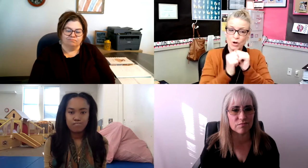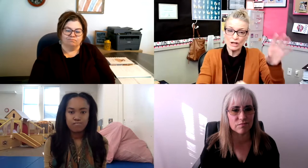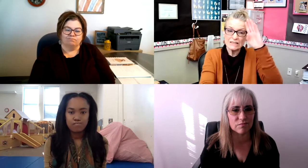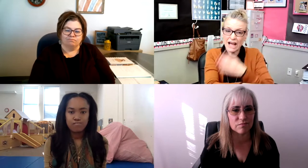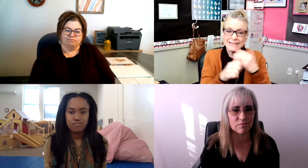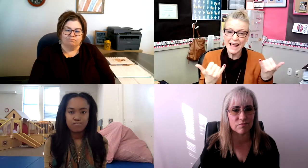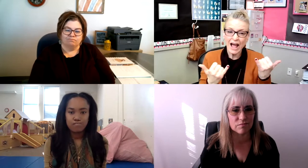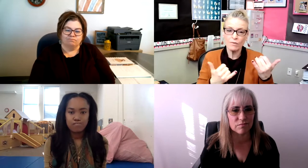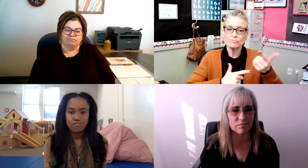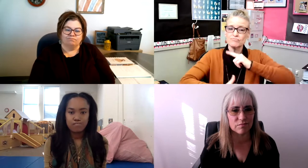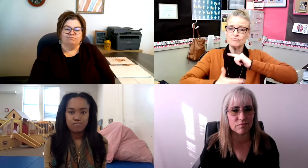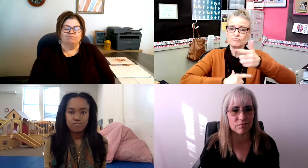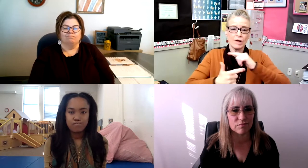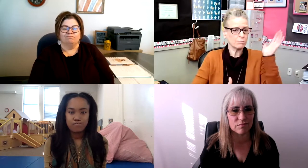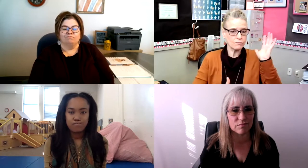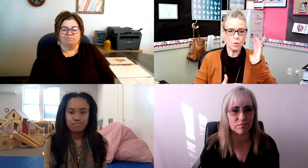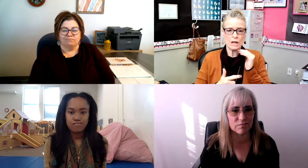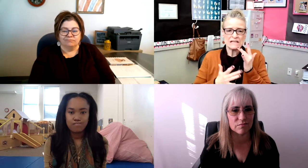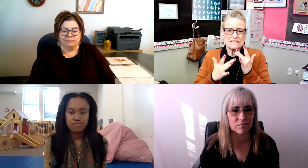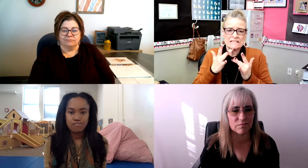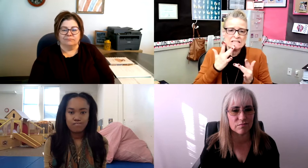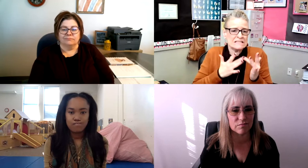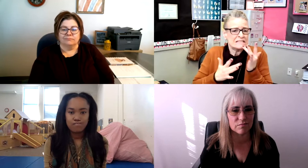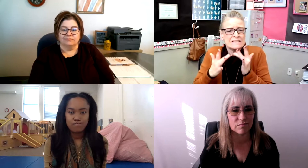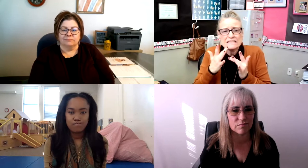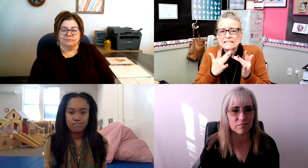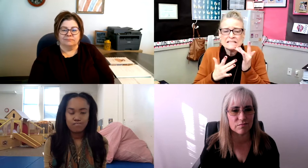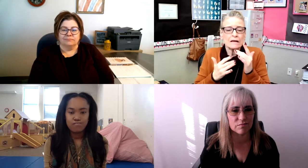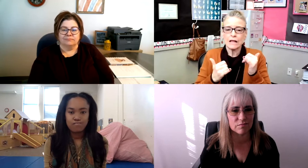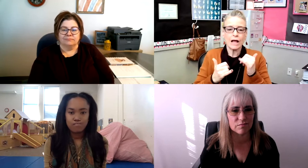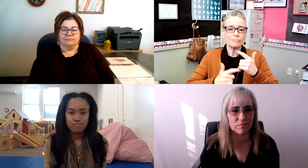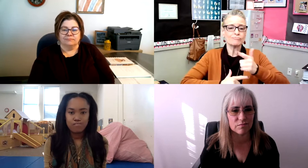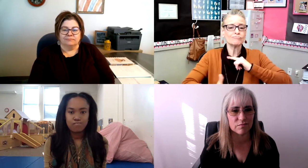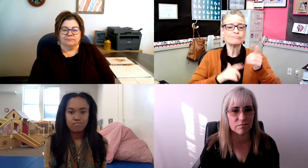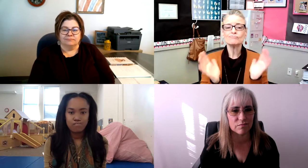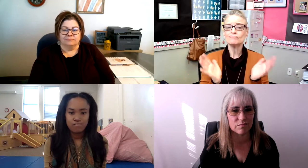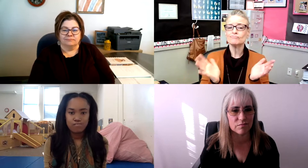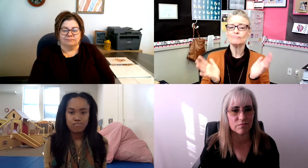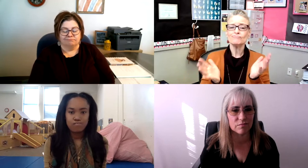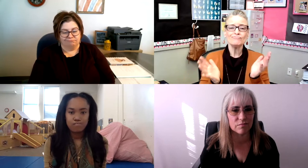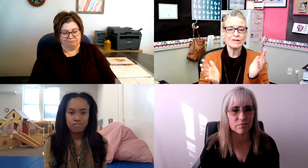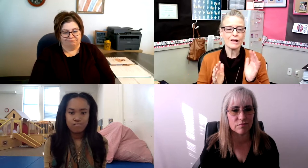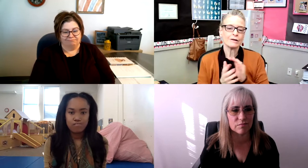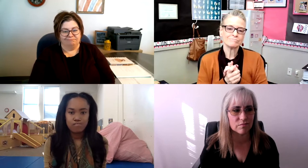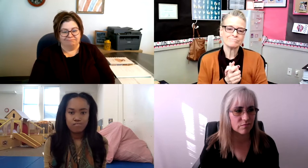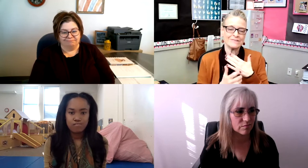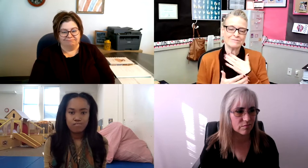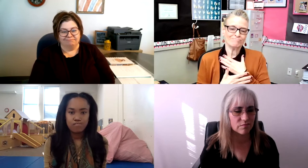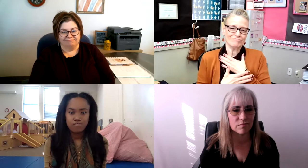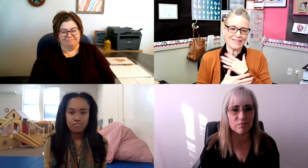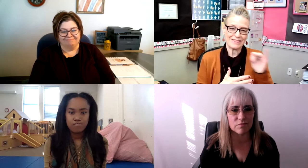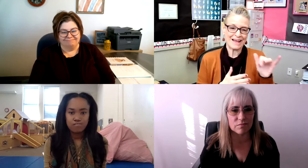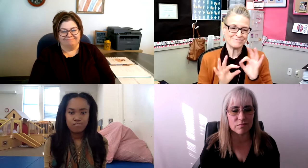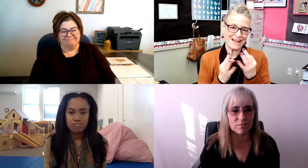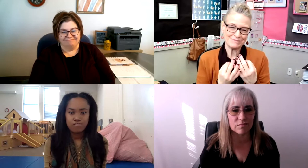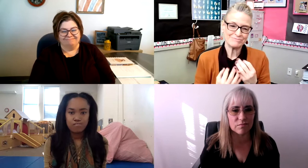really just rolling up her sleeves, and she can communicate with her son now and have conversations. Before, it was very difficult, just very few signs.